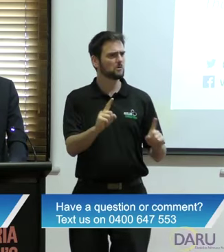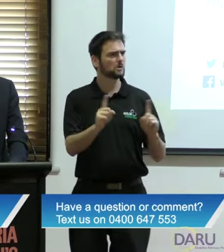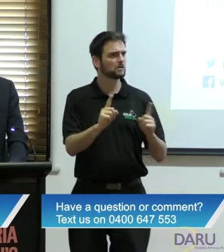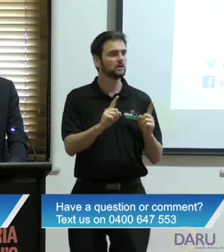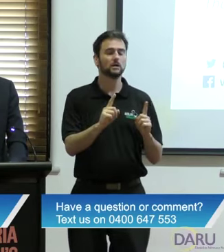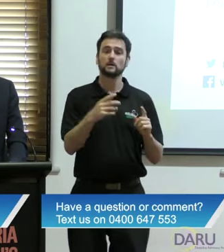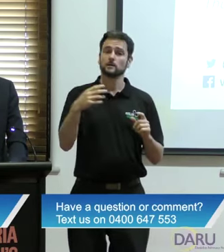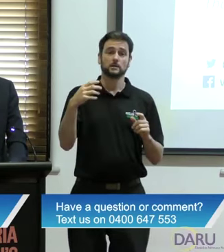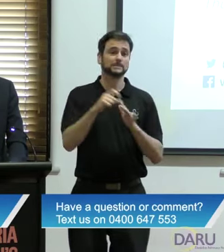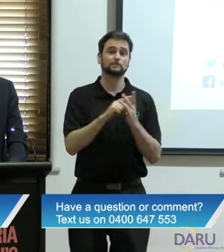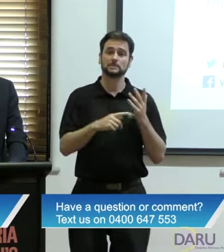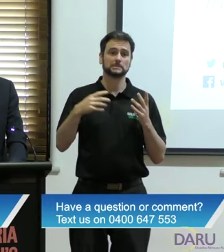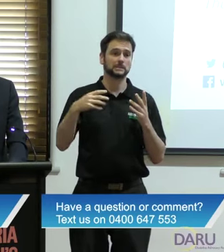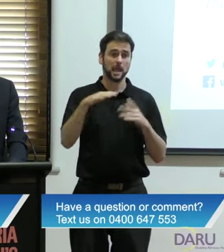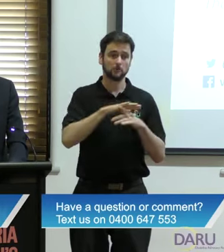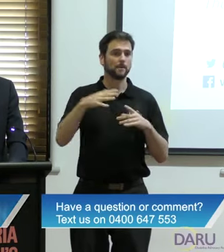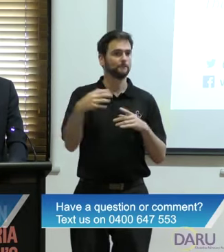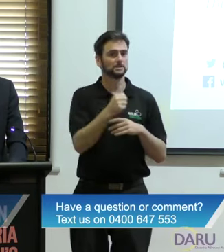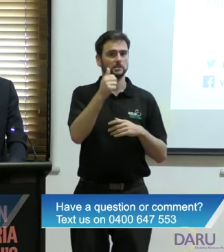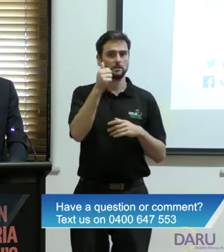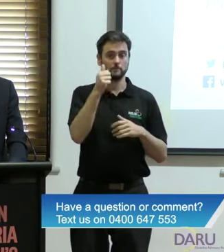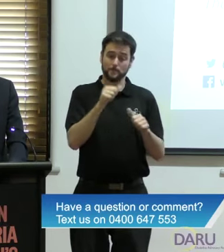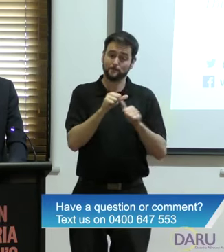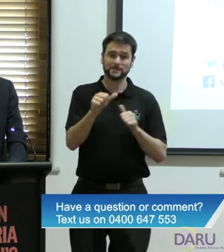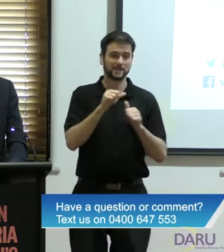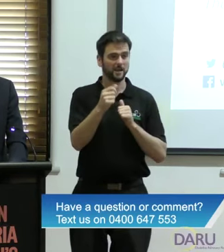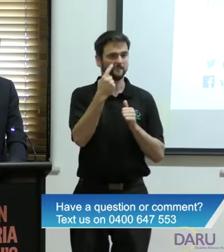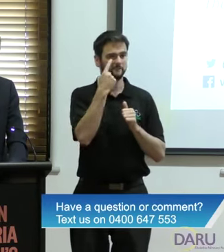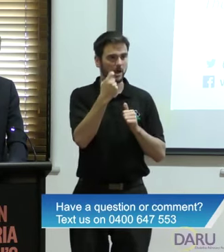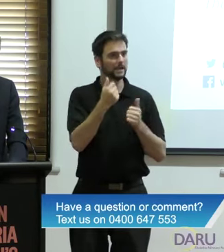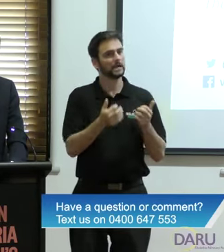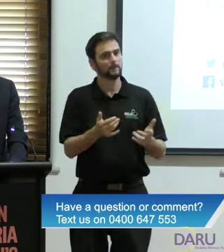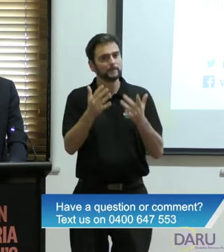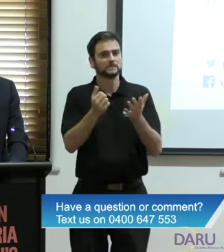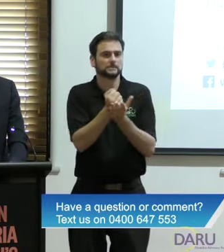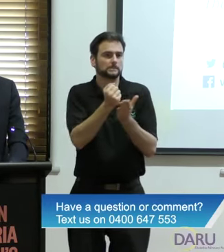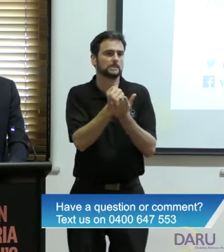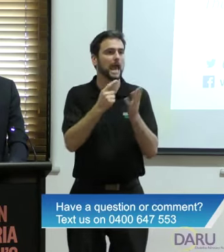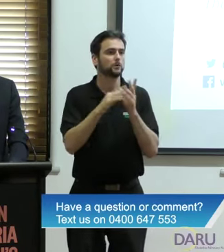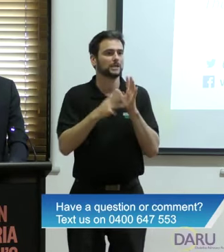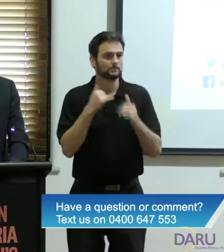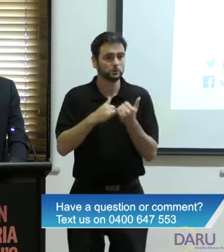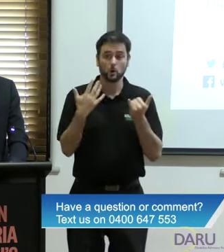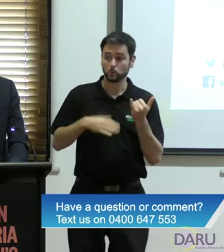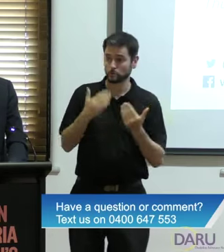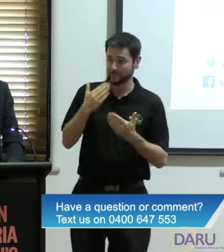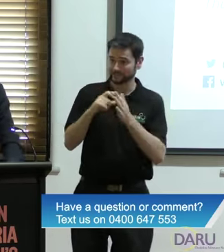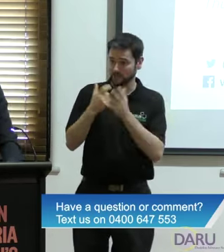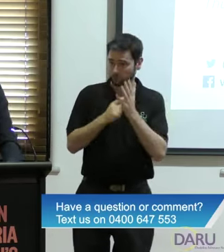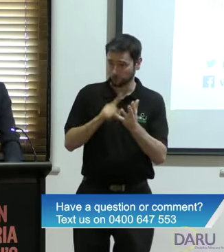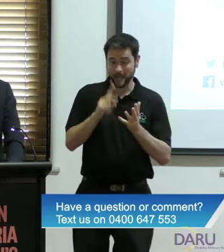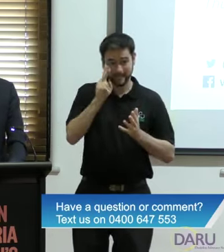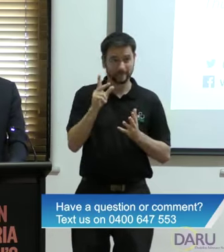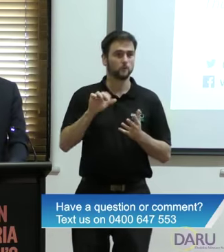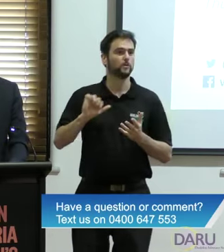outcomes for disability advocacy. So I just want to thank the Daru for that. I've got a few updates. So one of